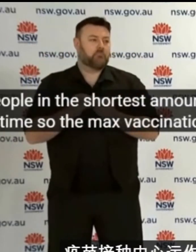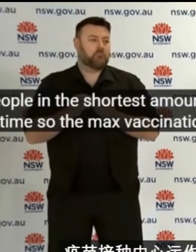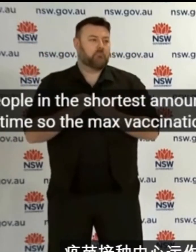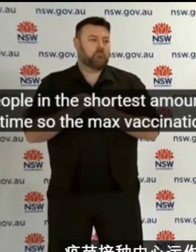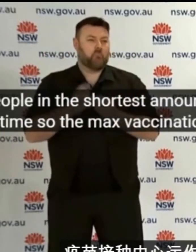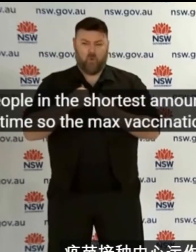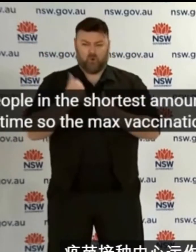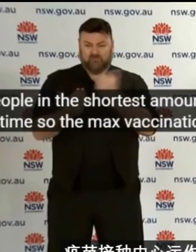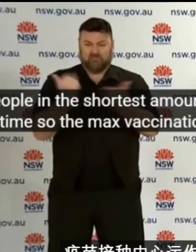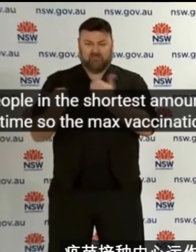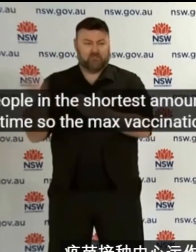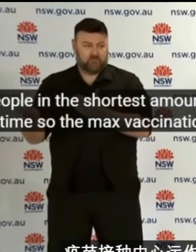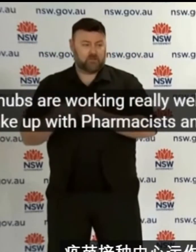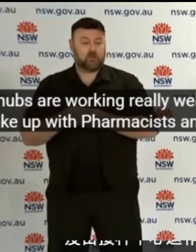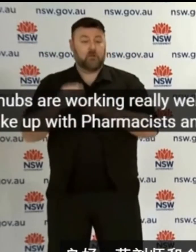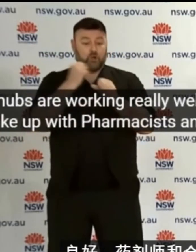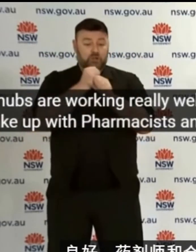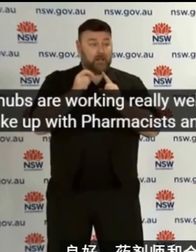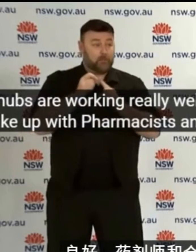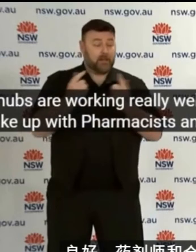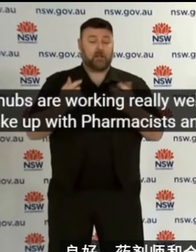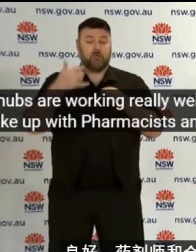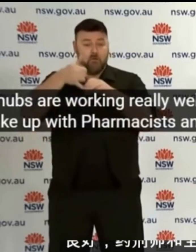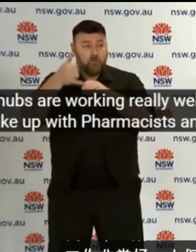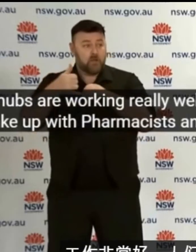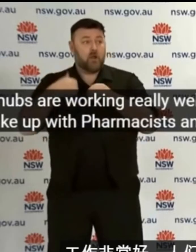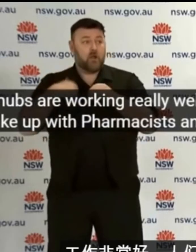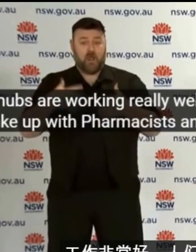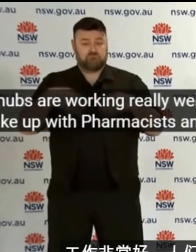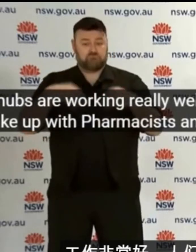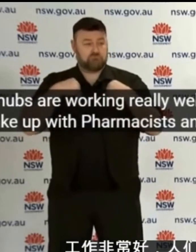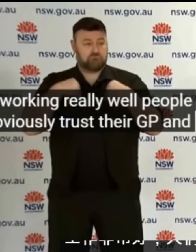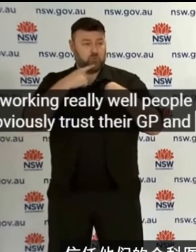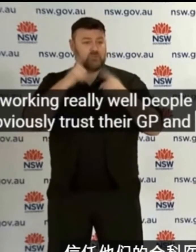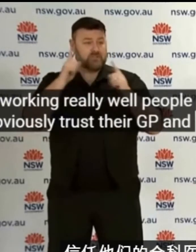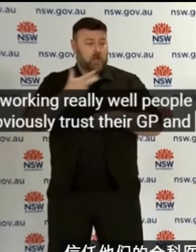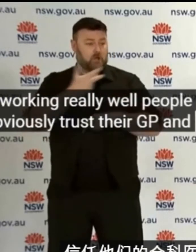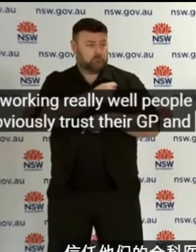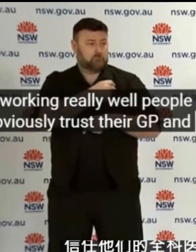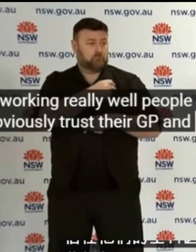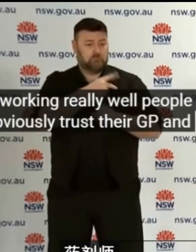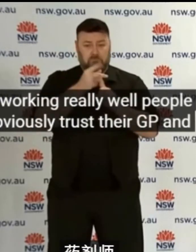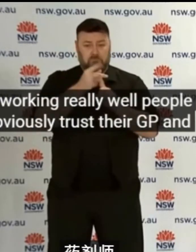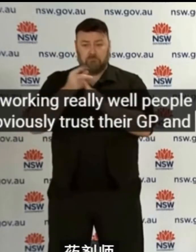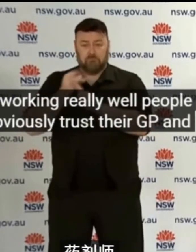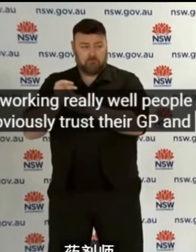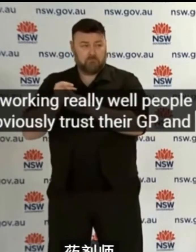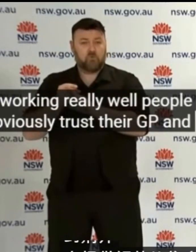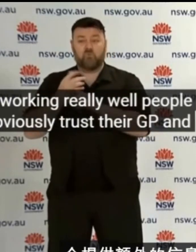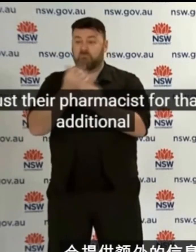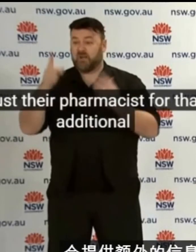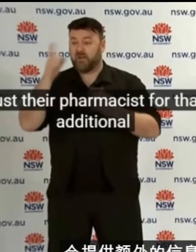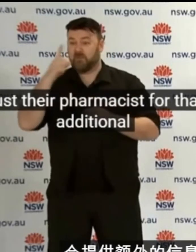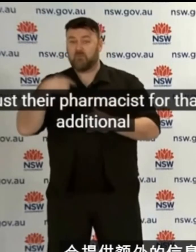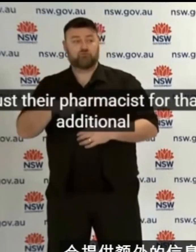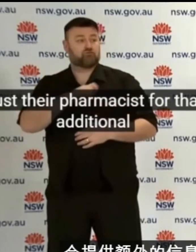take-up with pharmacists and GPs is working really well. People obviously trust their GP and trust their pharmacist for that additional information, and they're